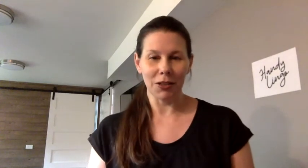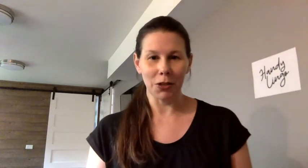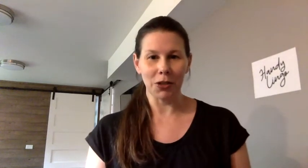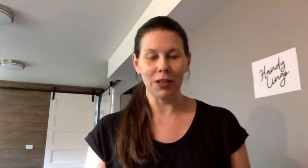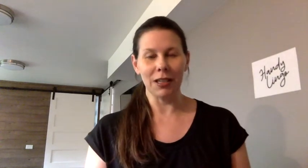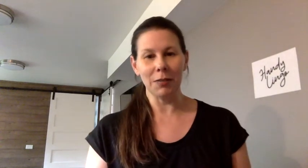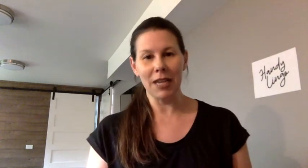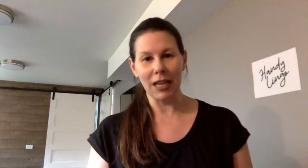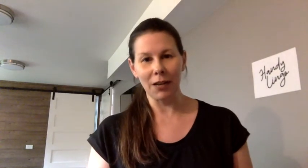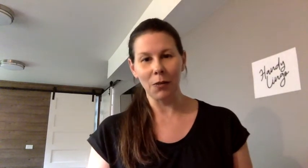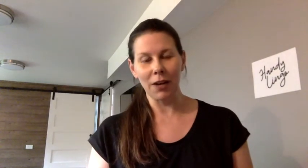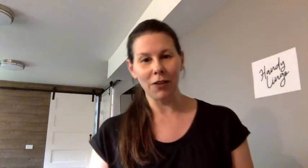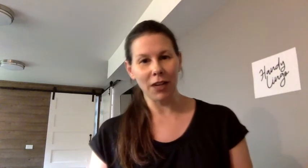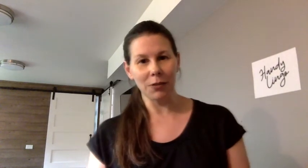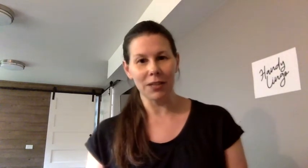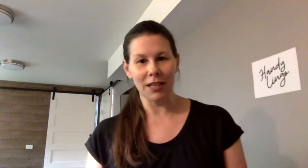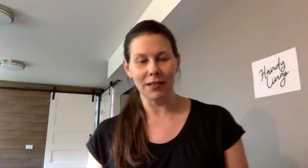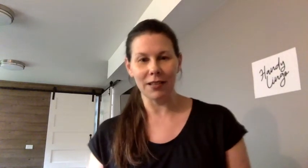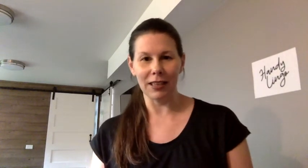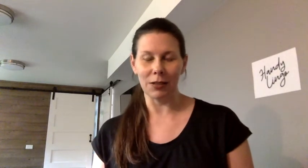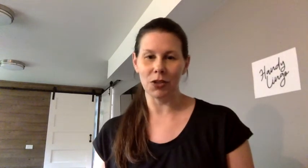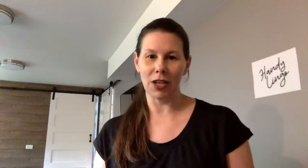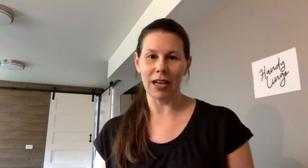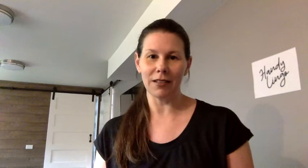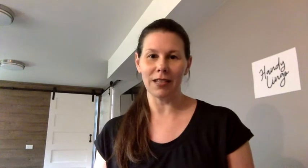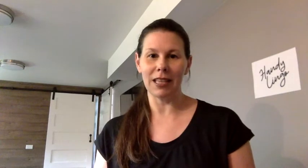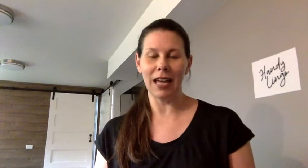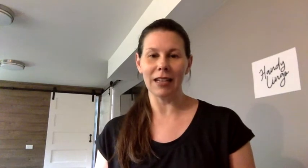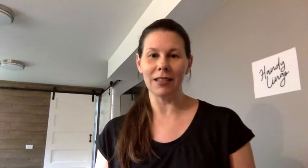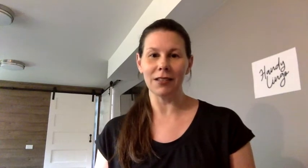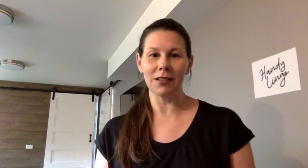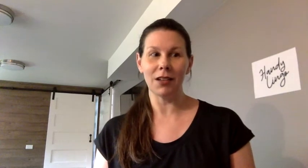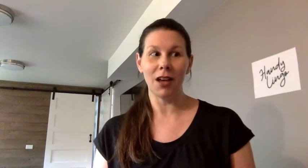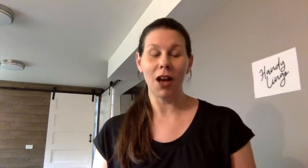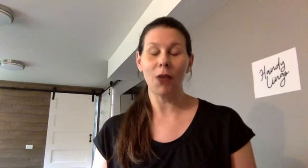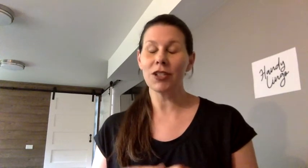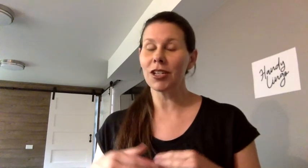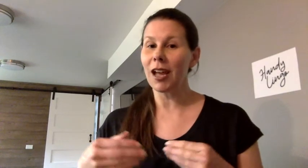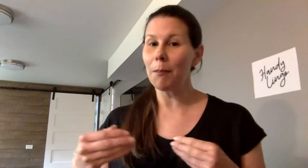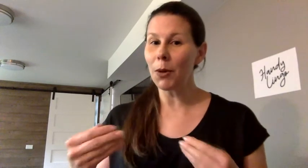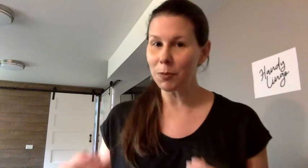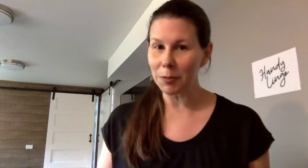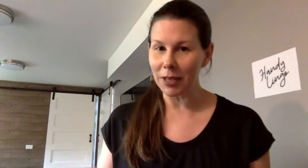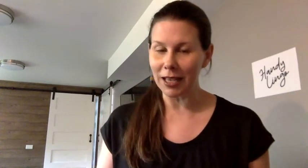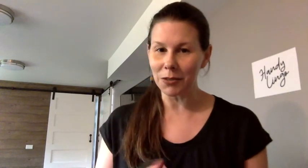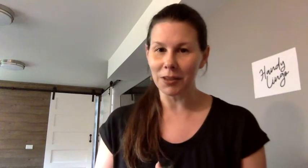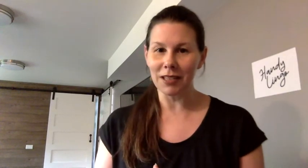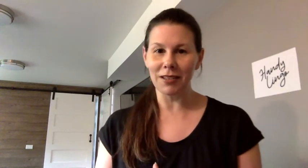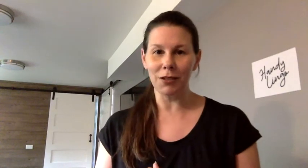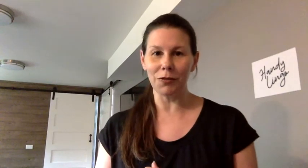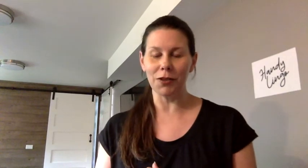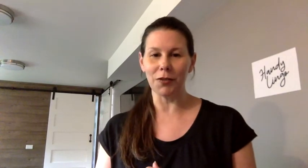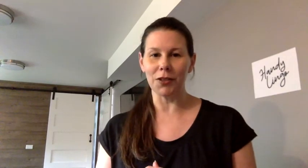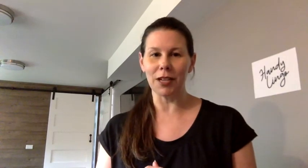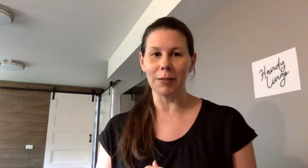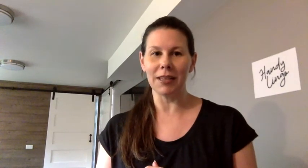learned in the beginning whenever anyone takes a sign language class, and that is a question most people ask when they see you for the first time, and that